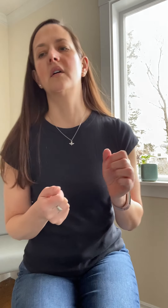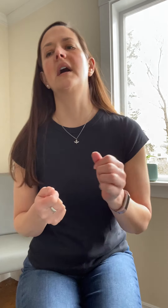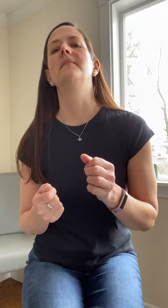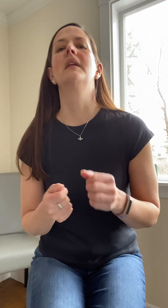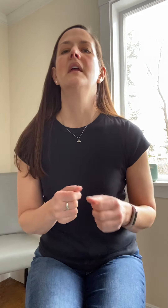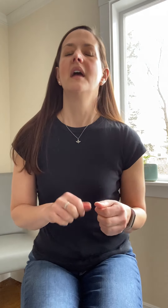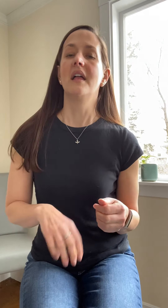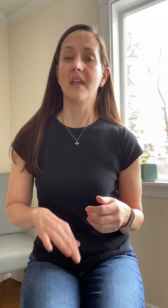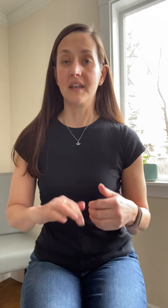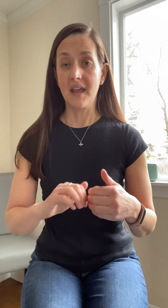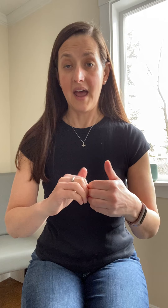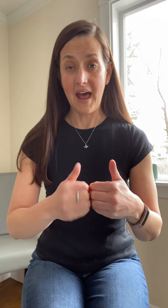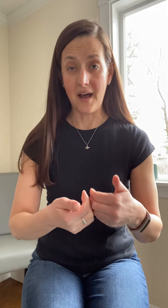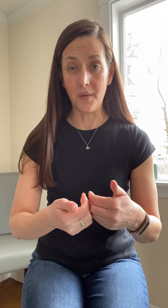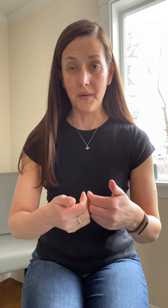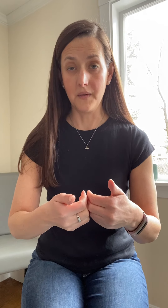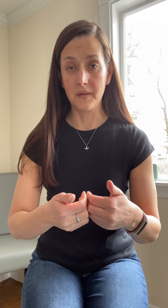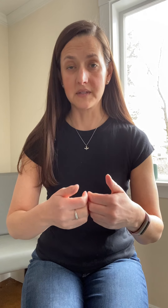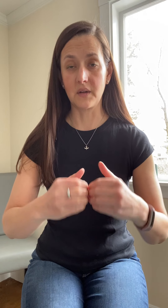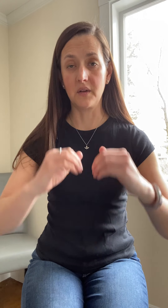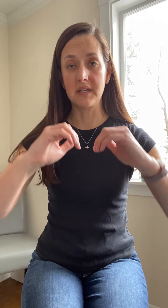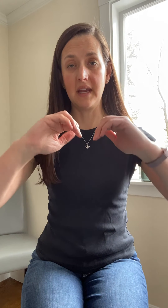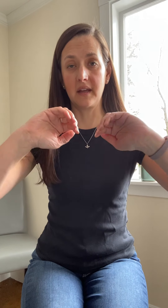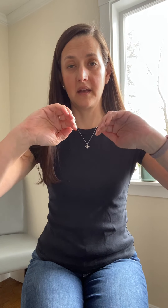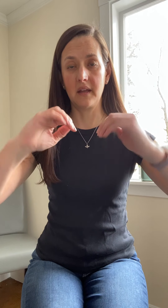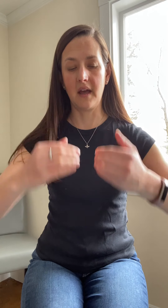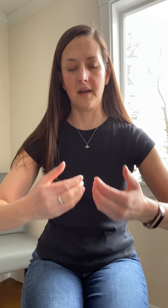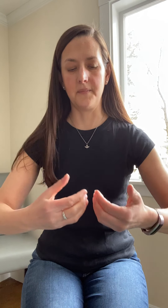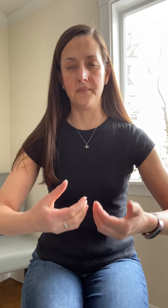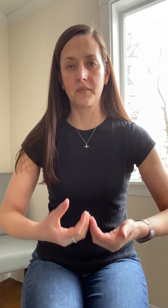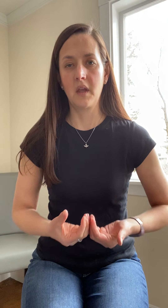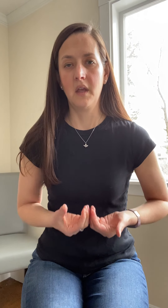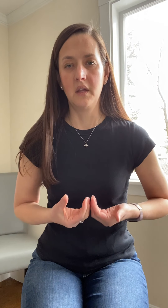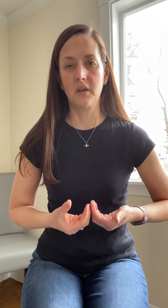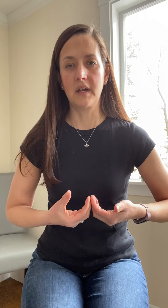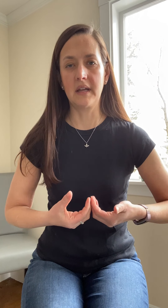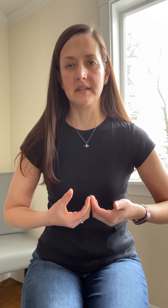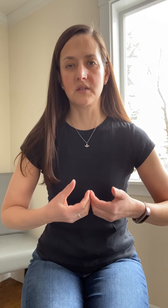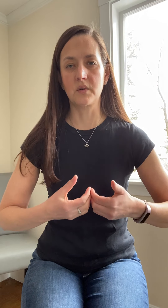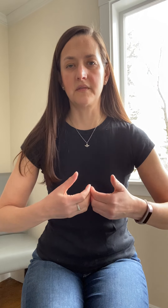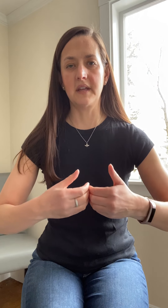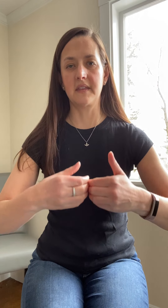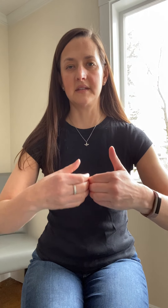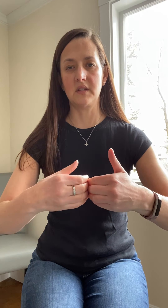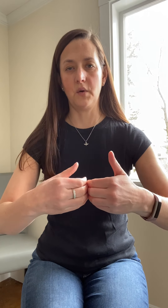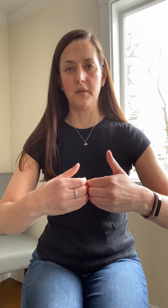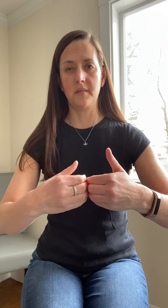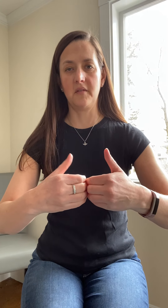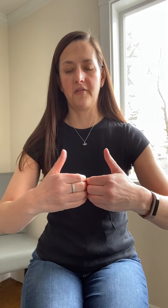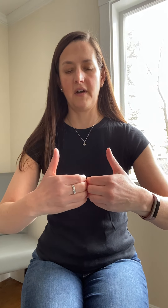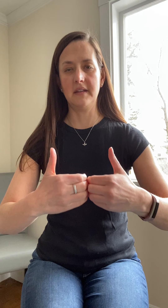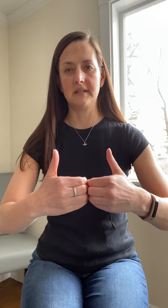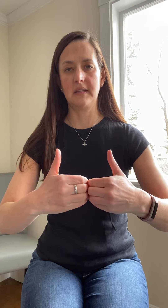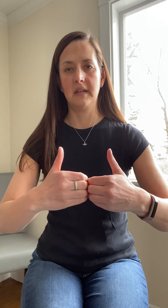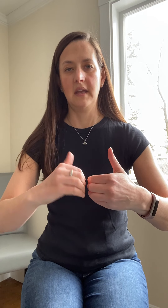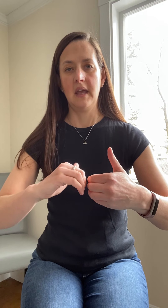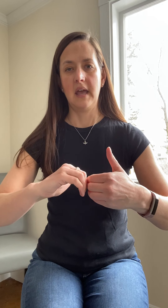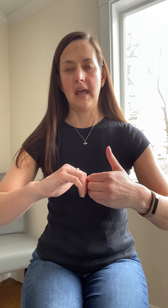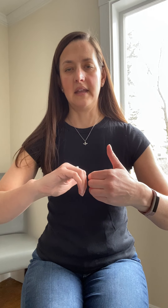Okay. And then how. So you take your hands sort of like this, you hold them in front,